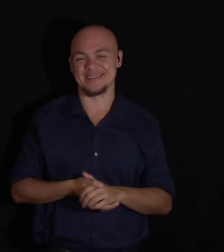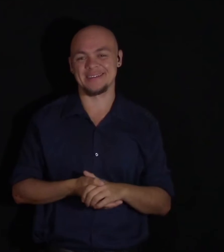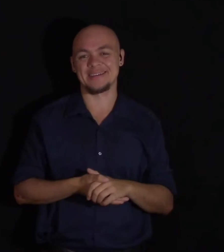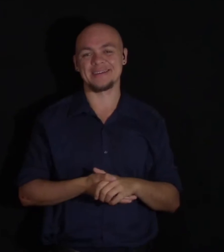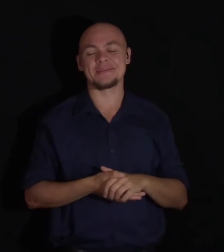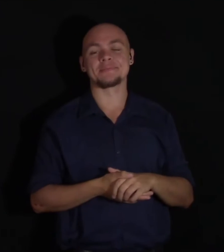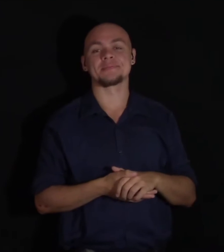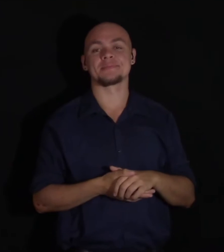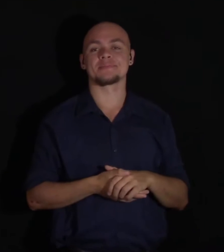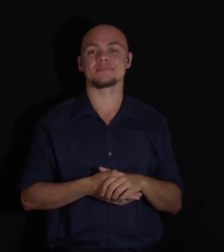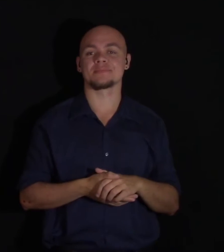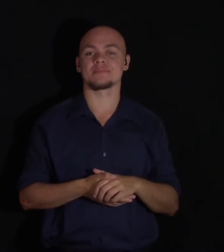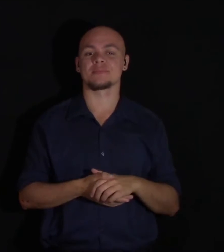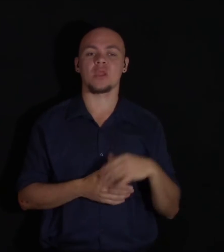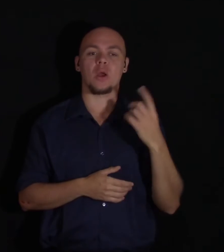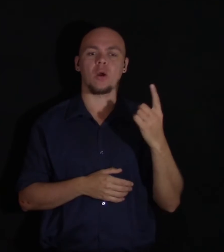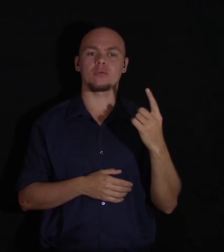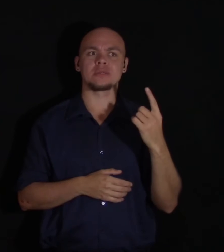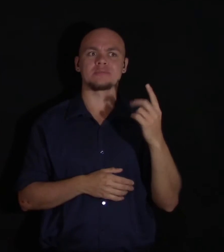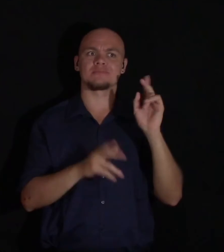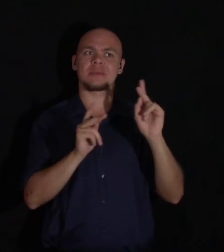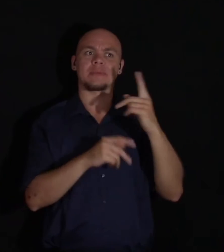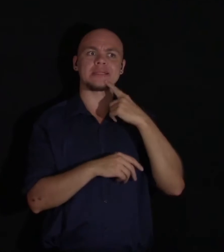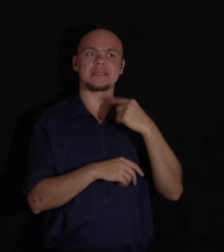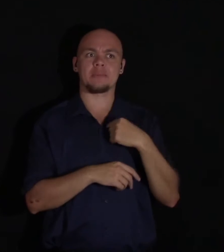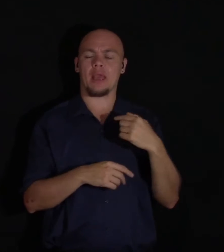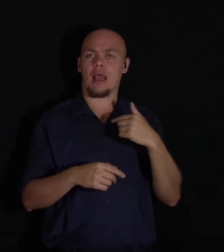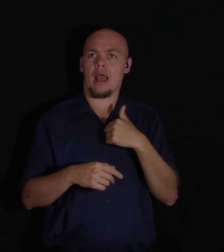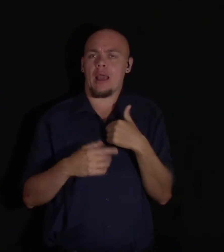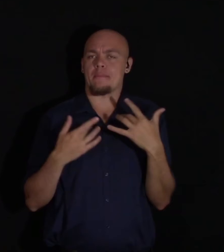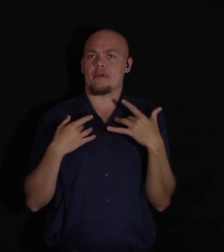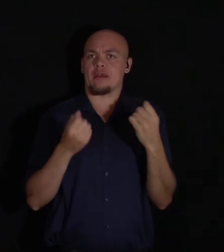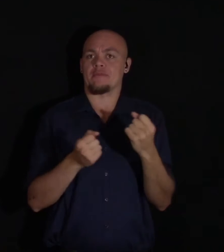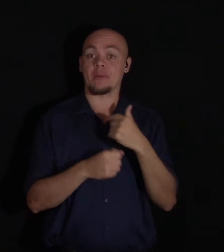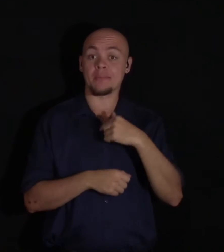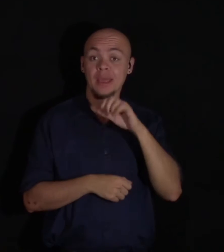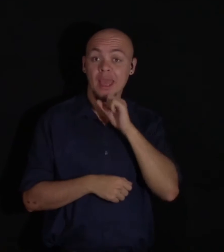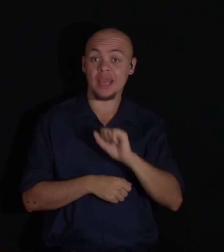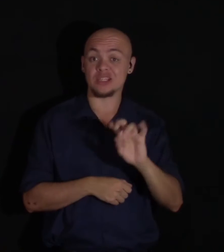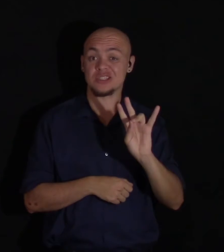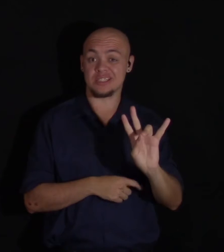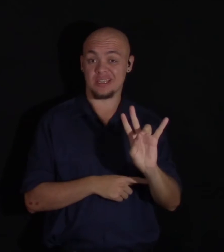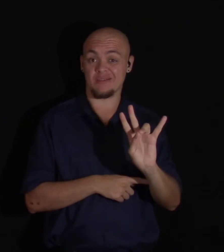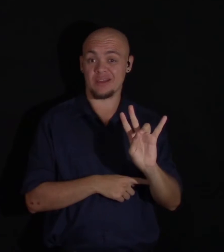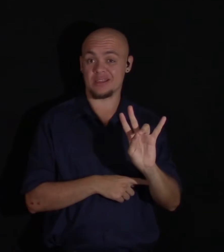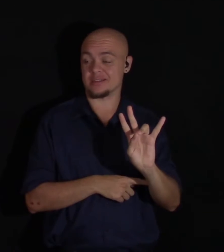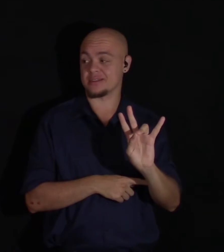I have always been told that I'm confident. When I was just 7 years old,